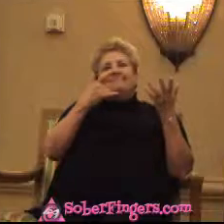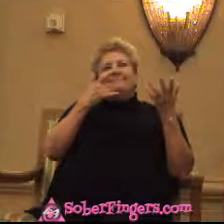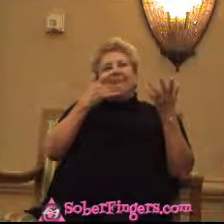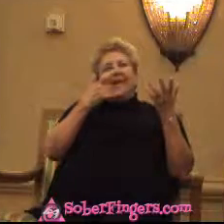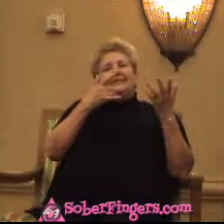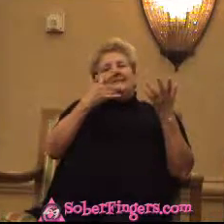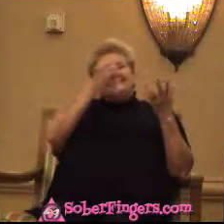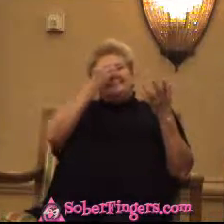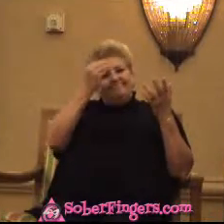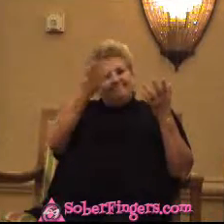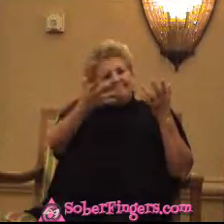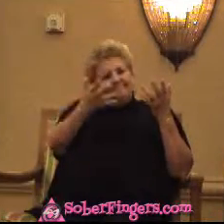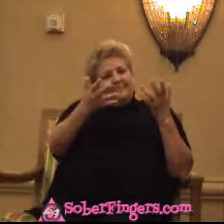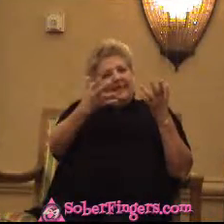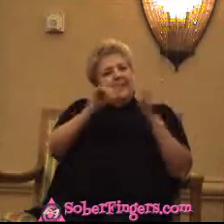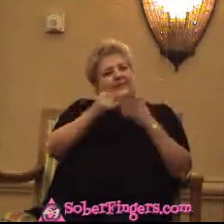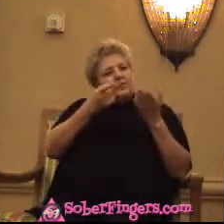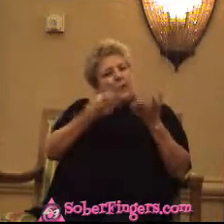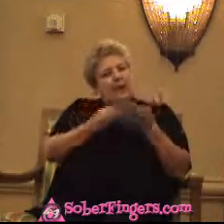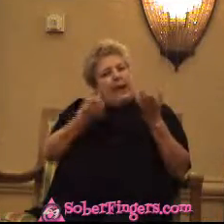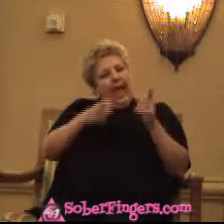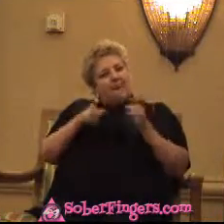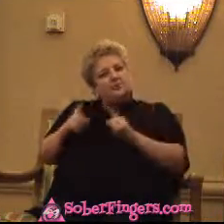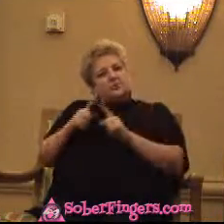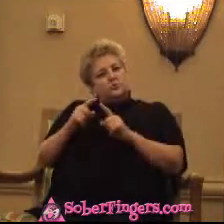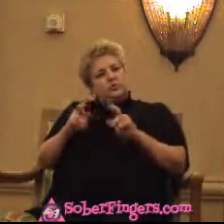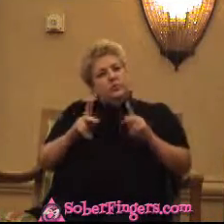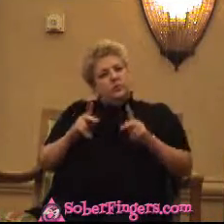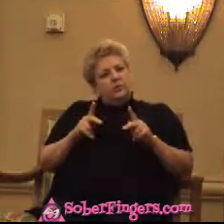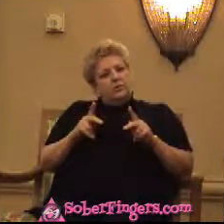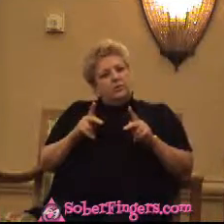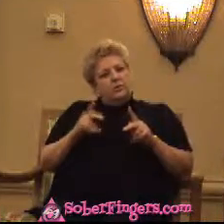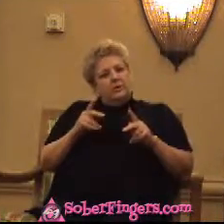like us that don't do what we're supposed to do. It happens all the time,